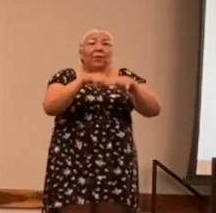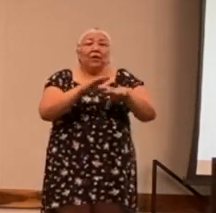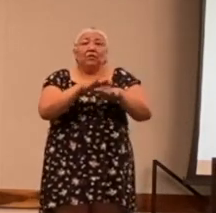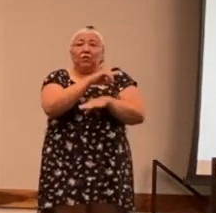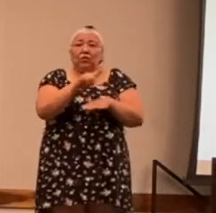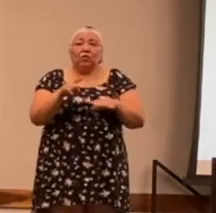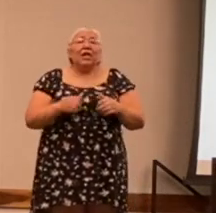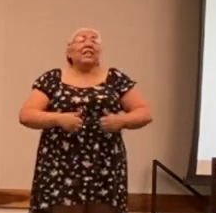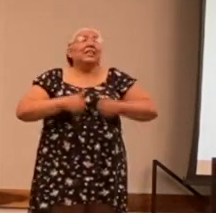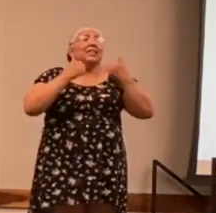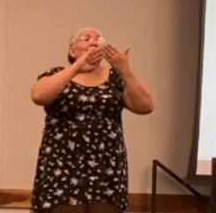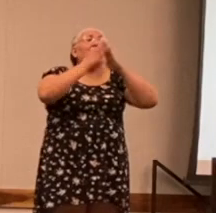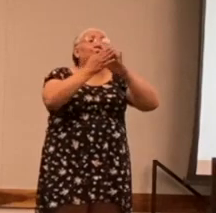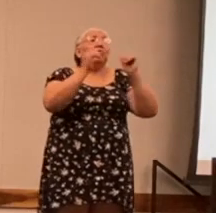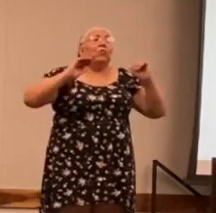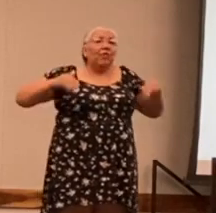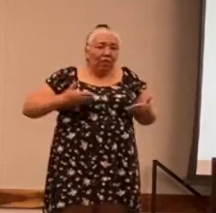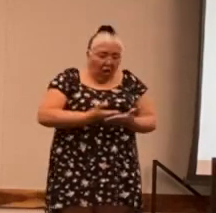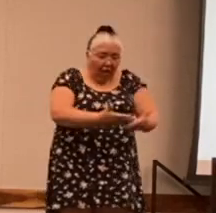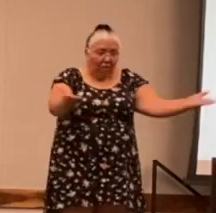live at peace with everyone.